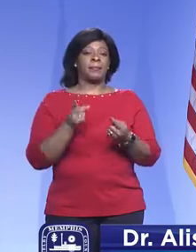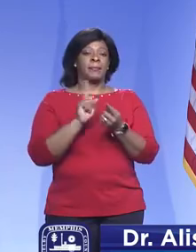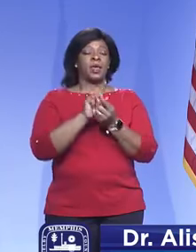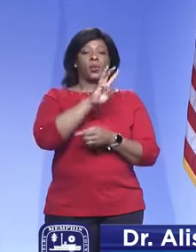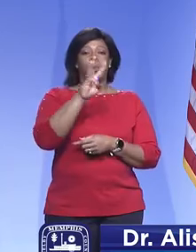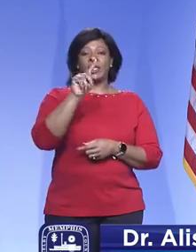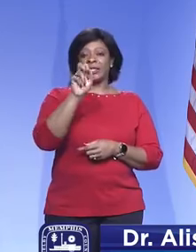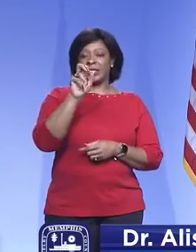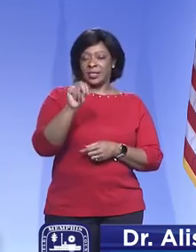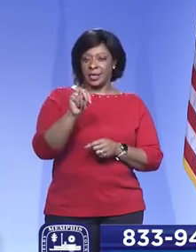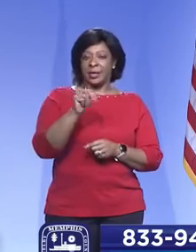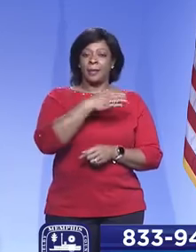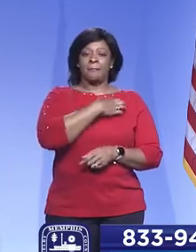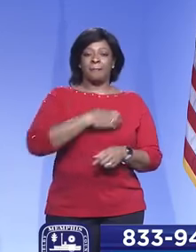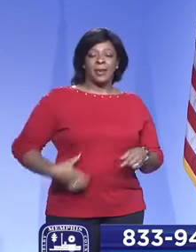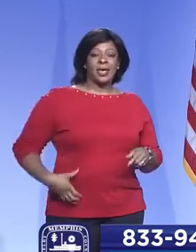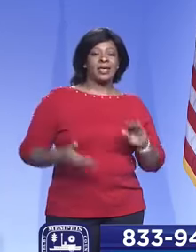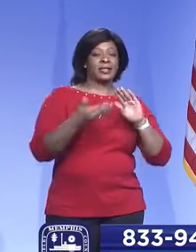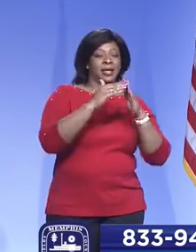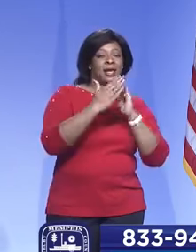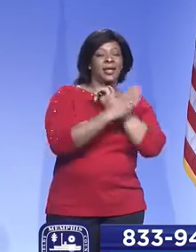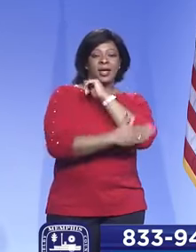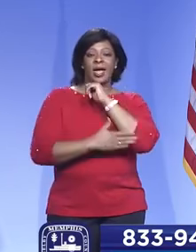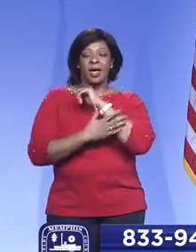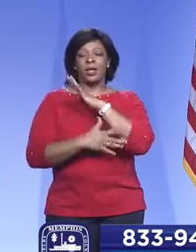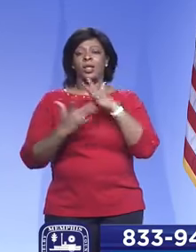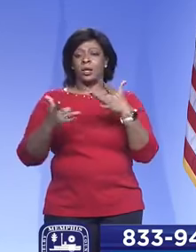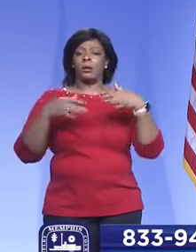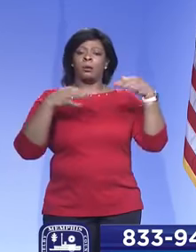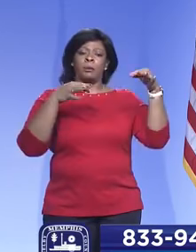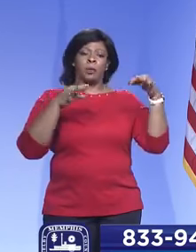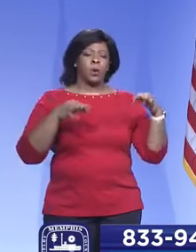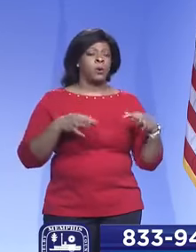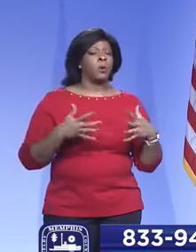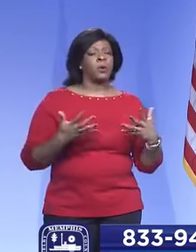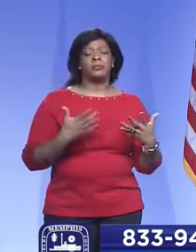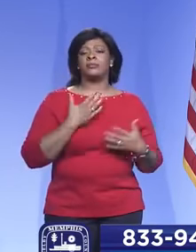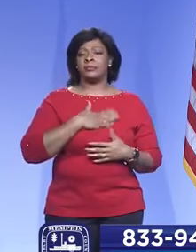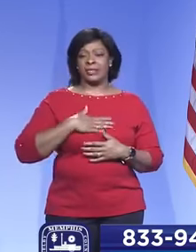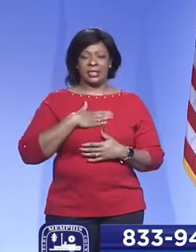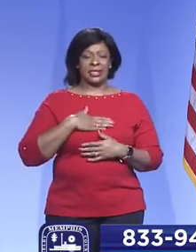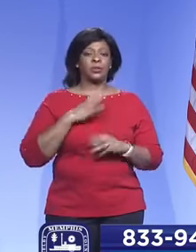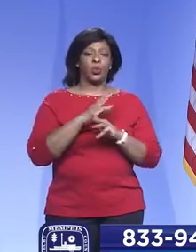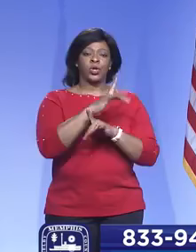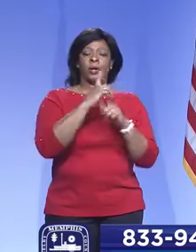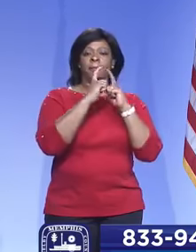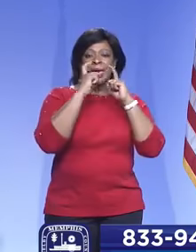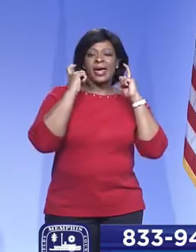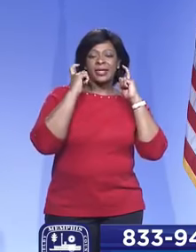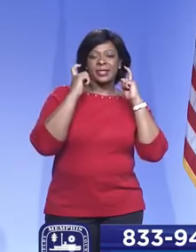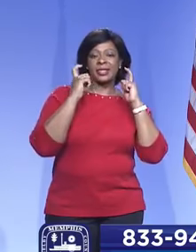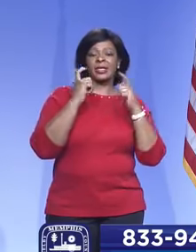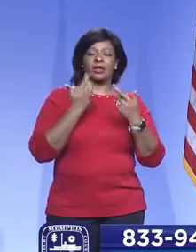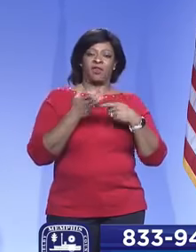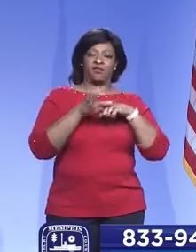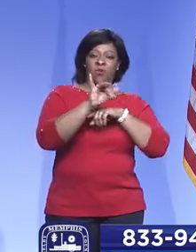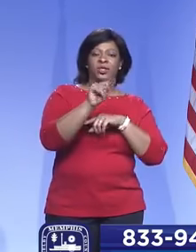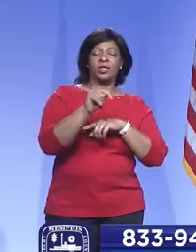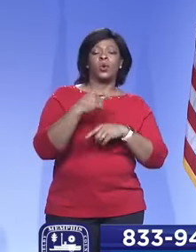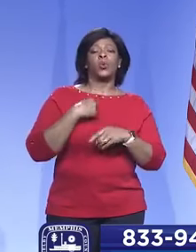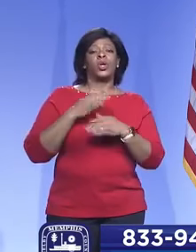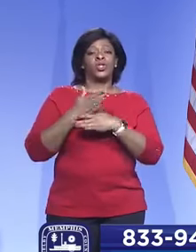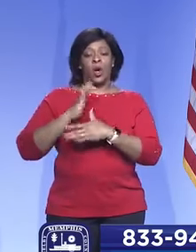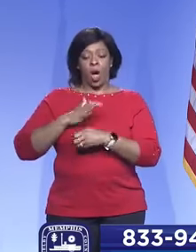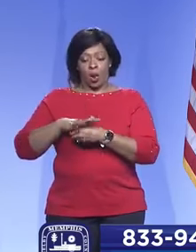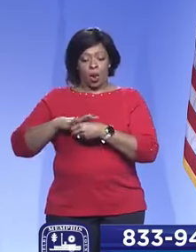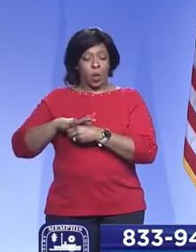mayors, both city and county mayors, and really implored them to implement masking. We were able to share our local data